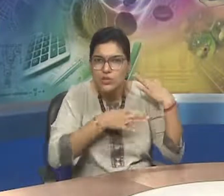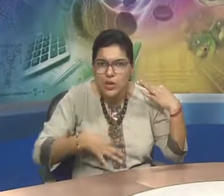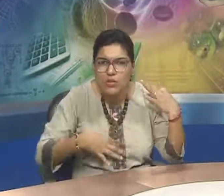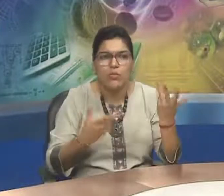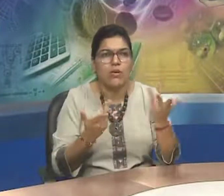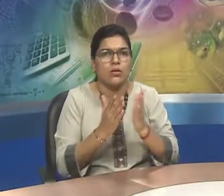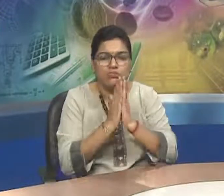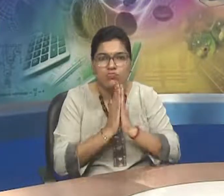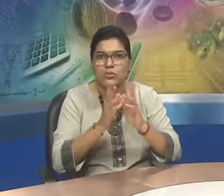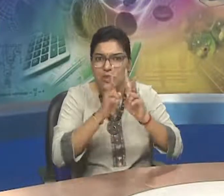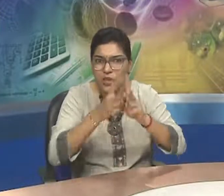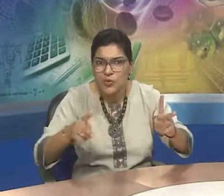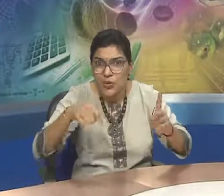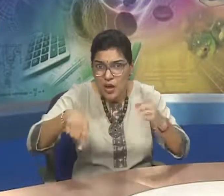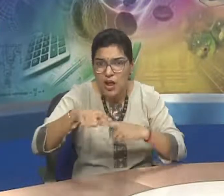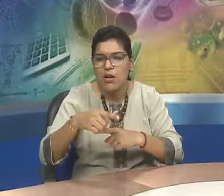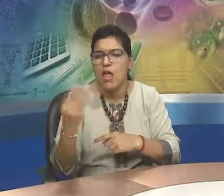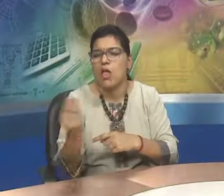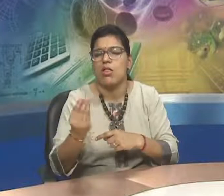person is compelled to do something.